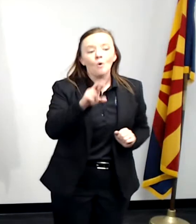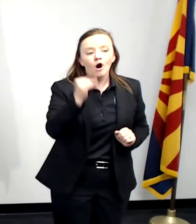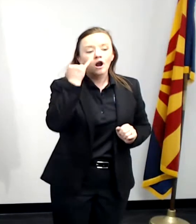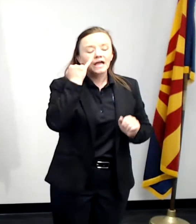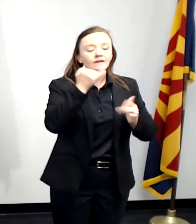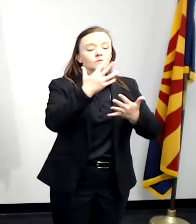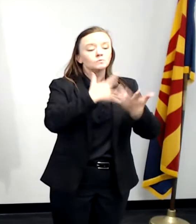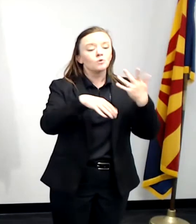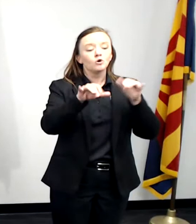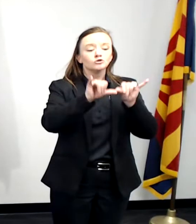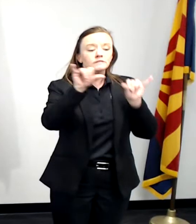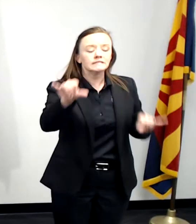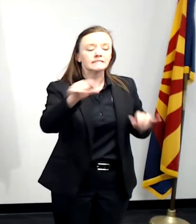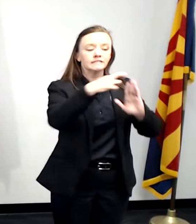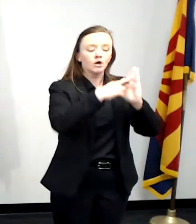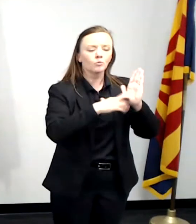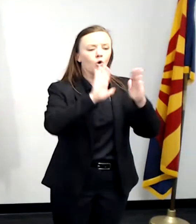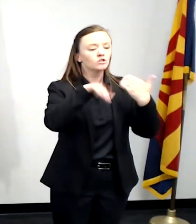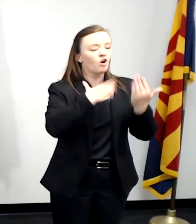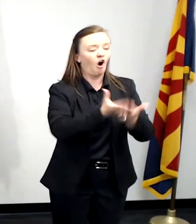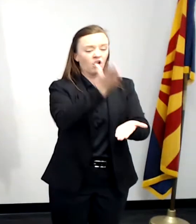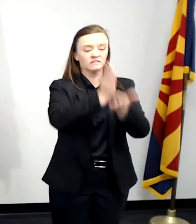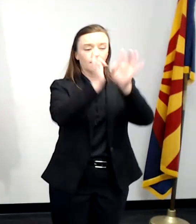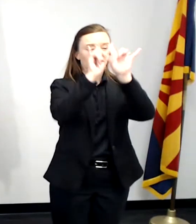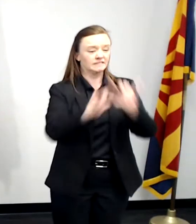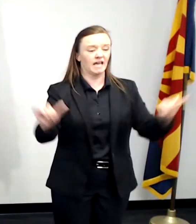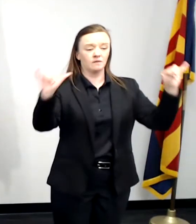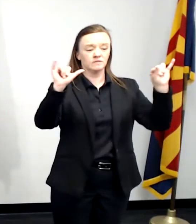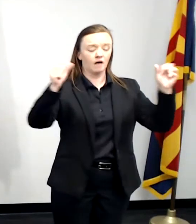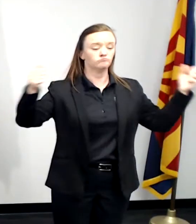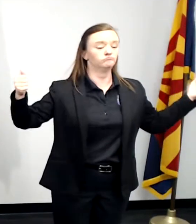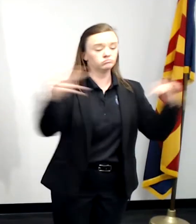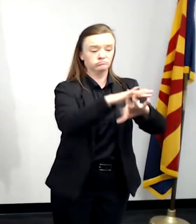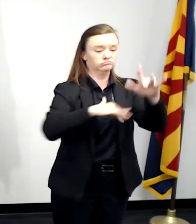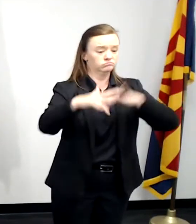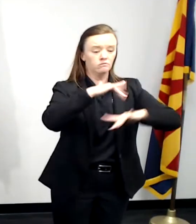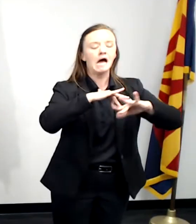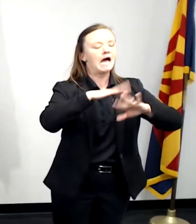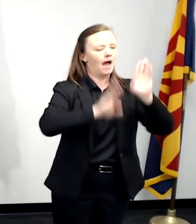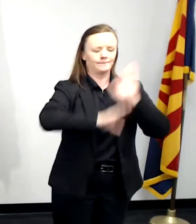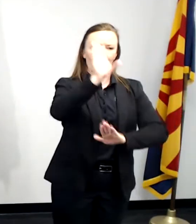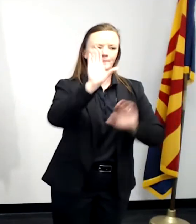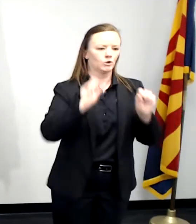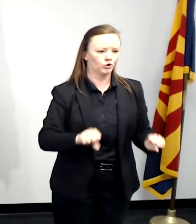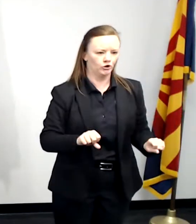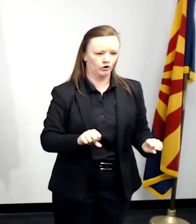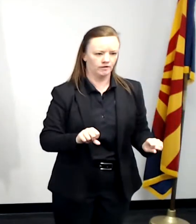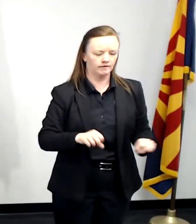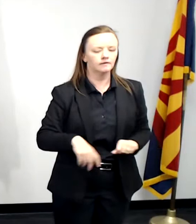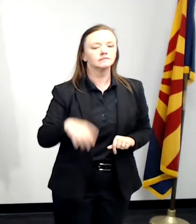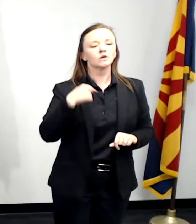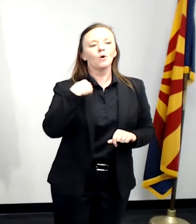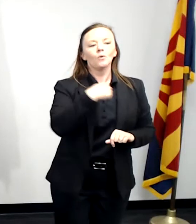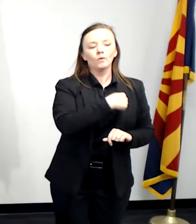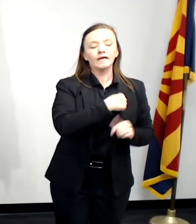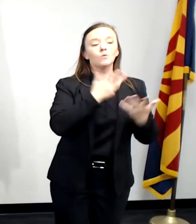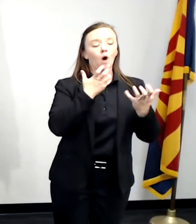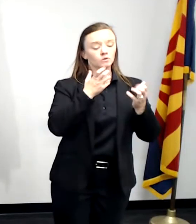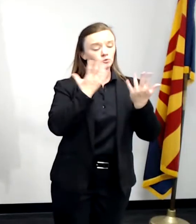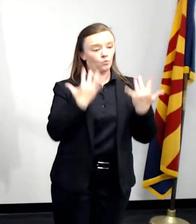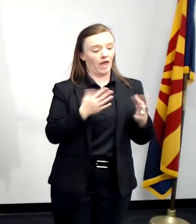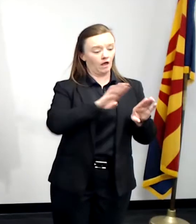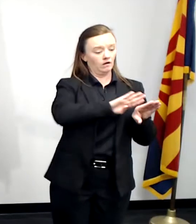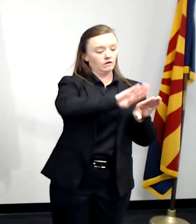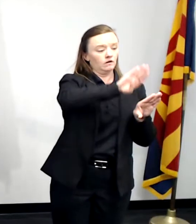that into account, and that's why we're not just waiting until we're over the peak, but we're looking at waiting until we're over the peak